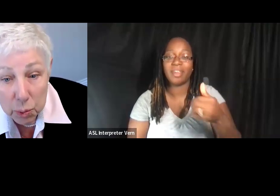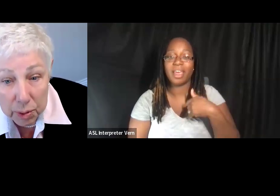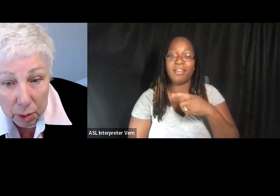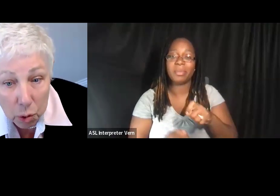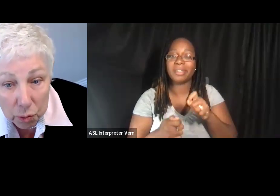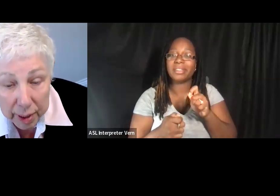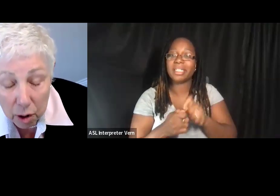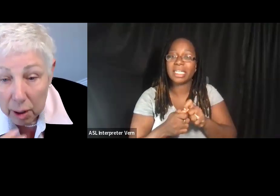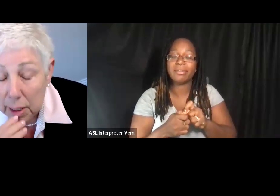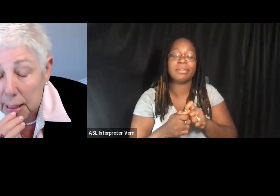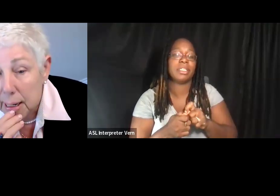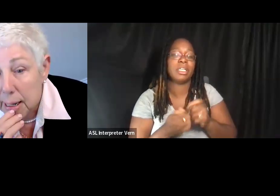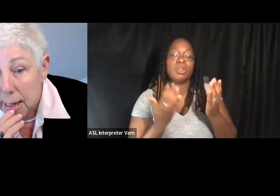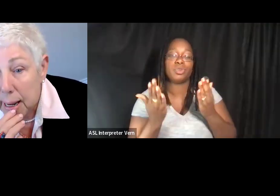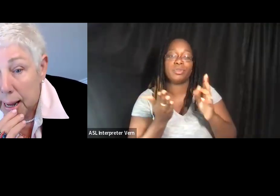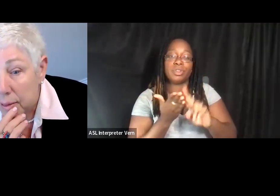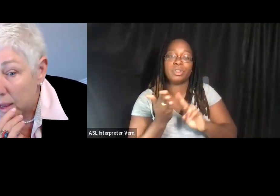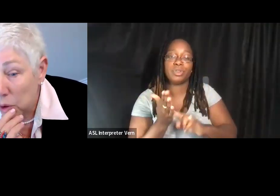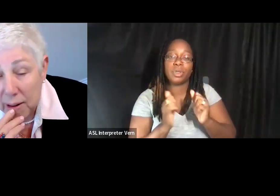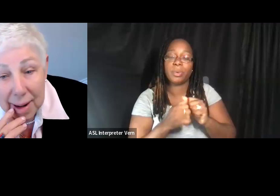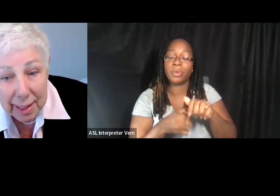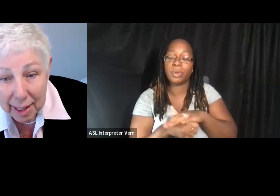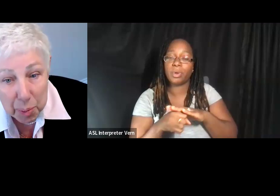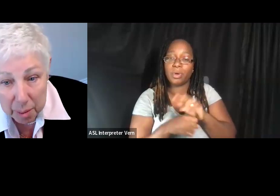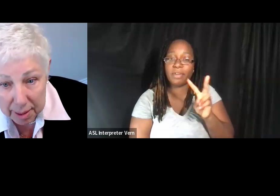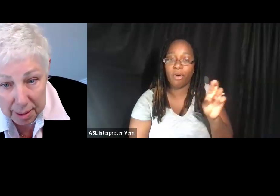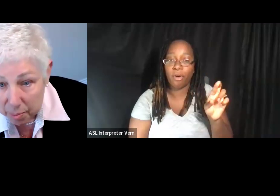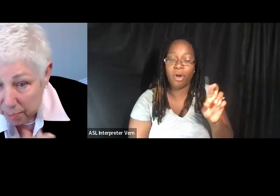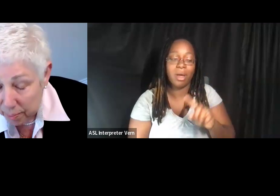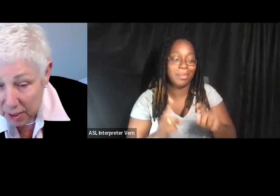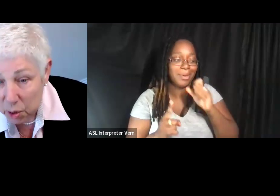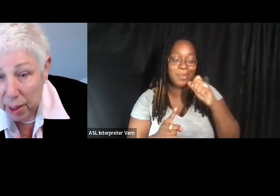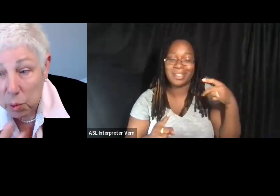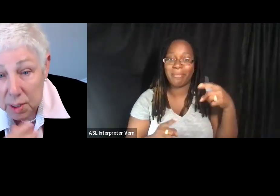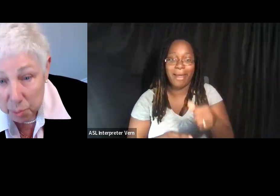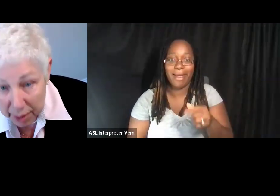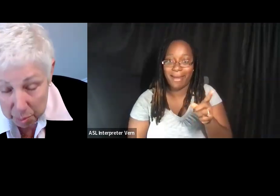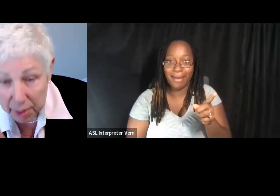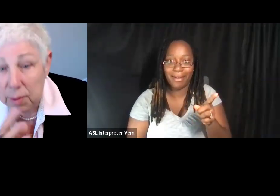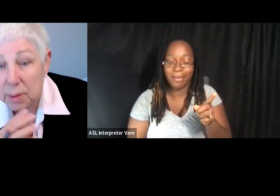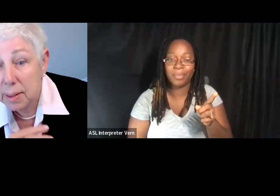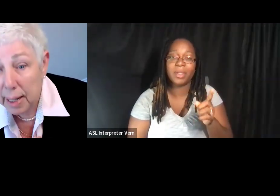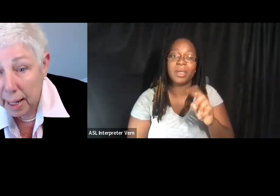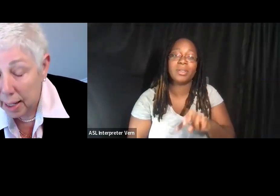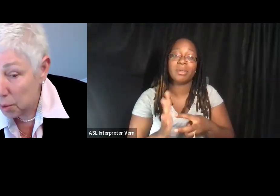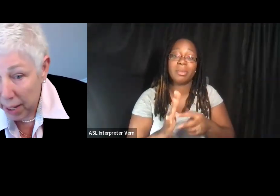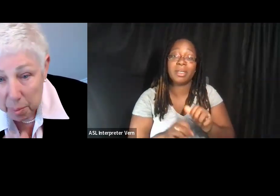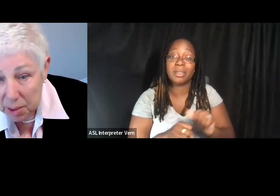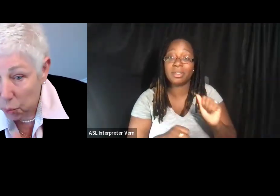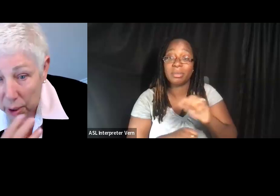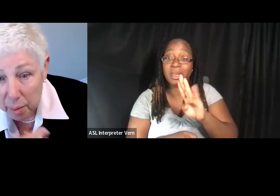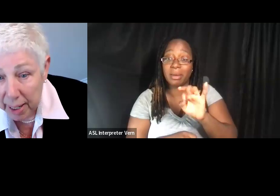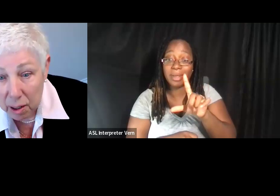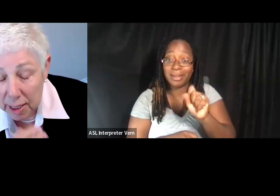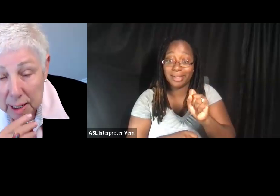contract with the local VR, and they were not getting payments. So they were submitting bills and the